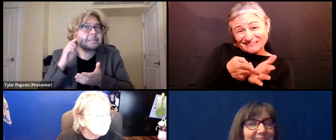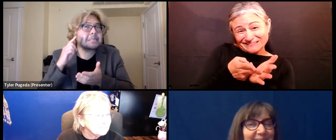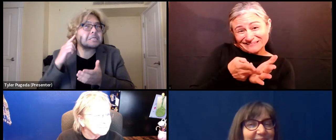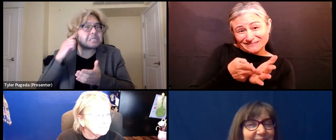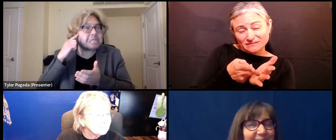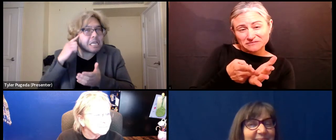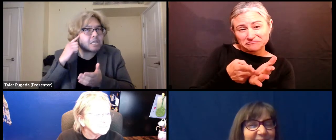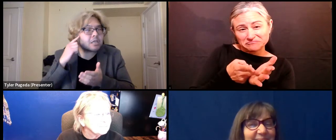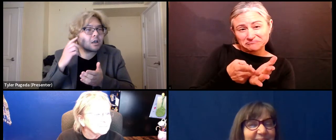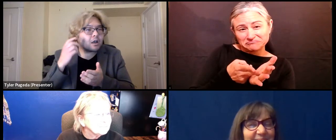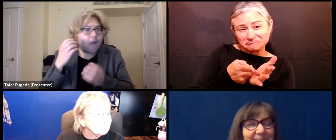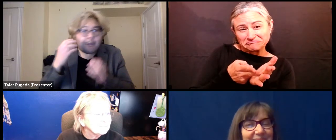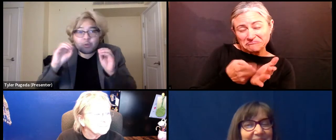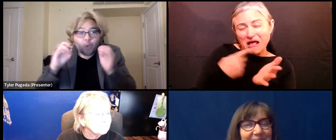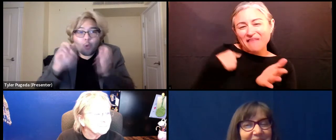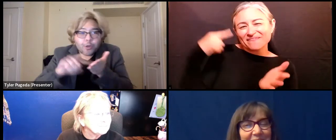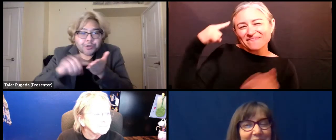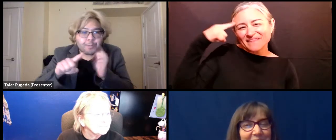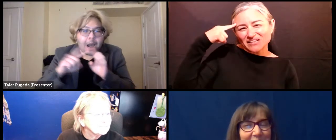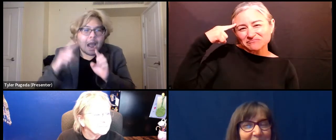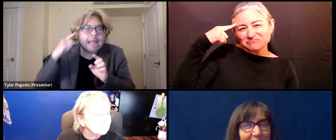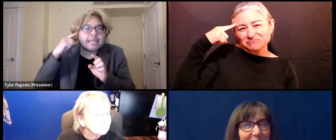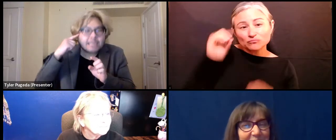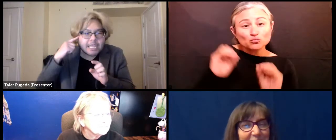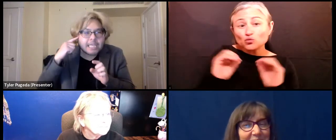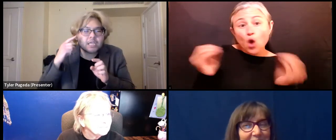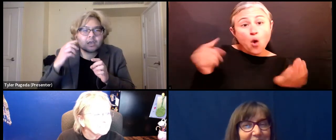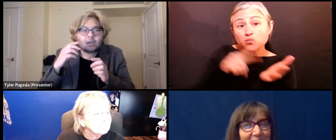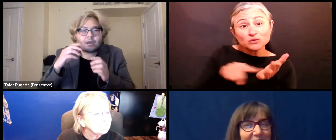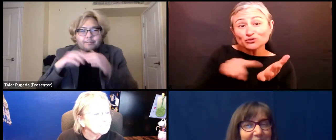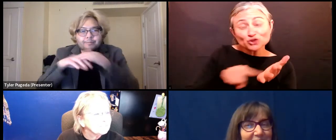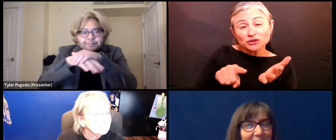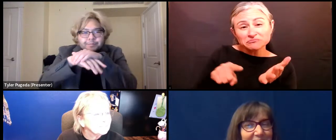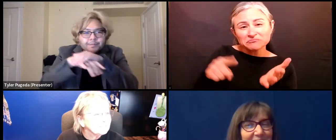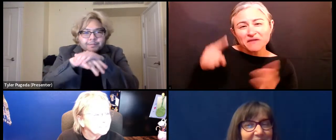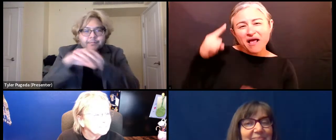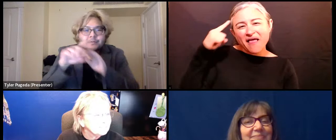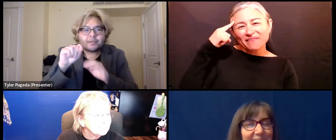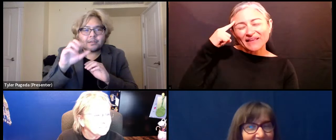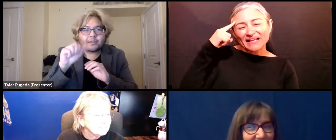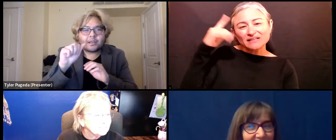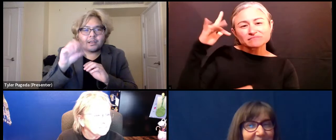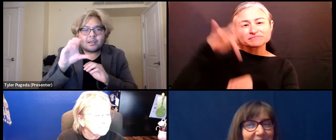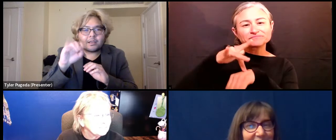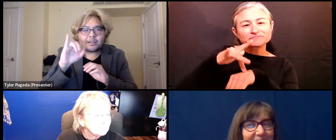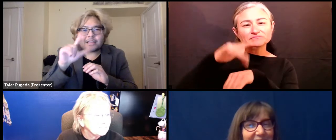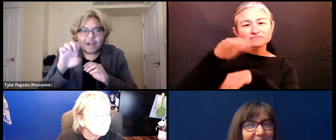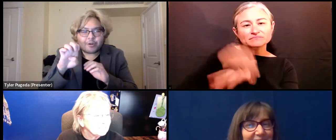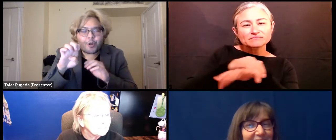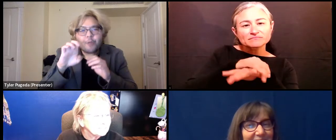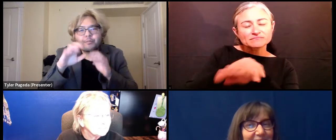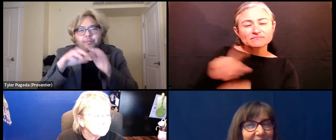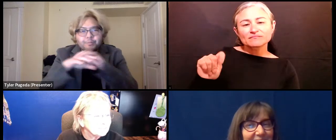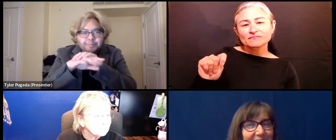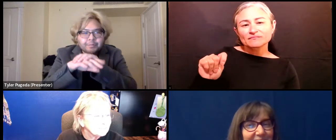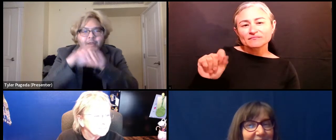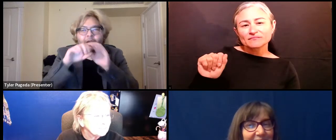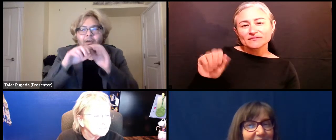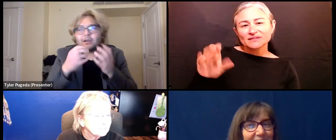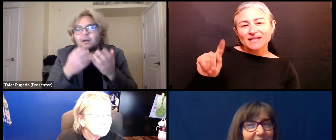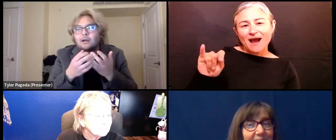in their research as well. And it sounds like there hasn't been any research done, about